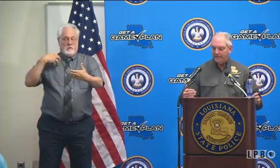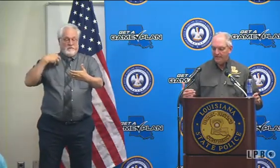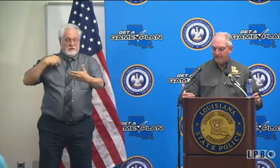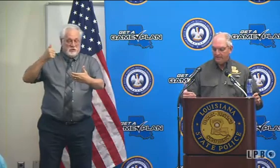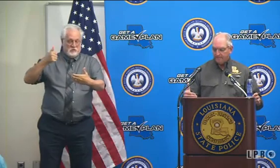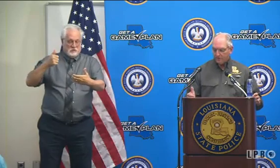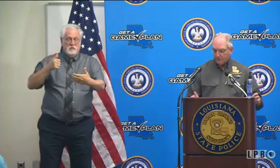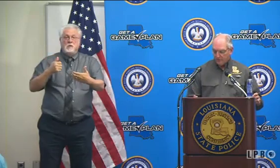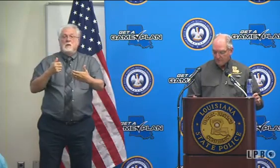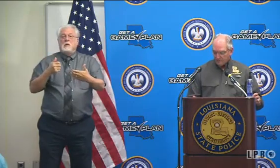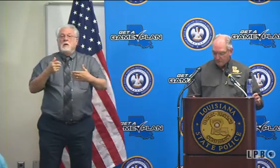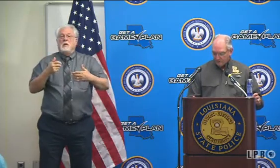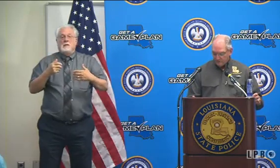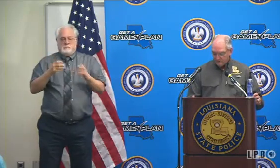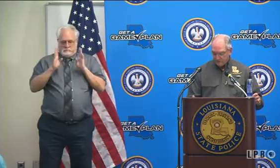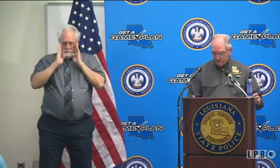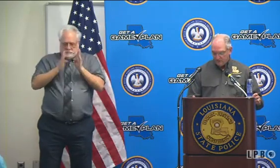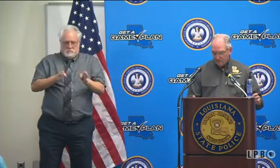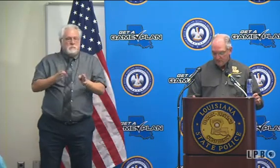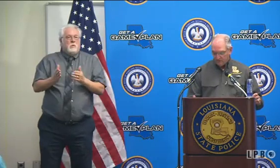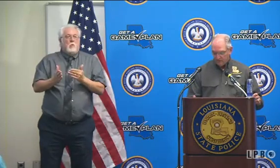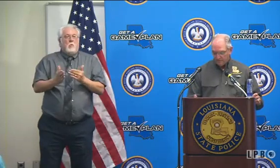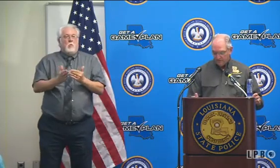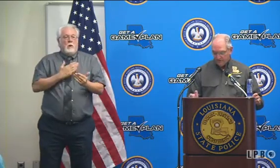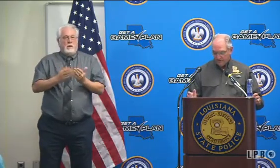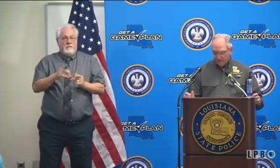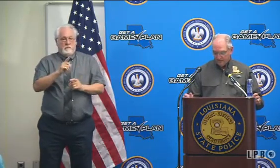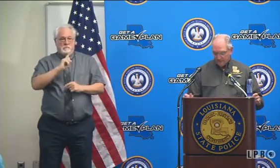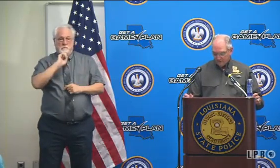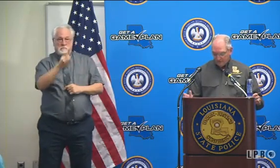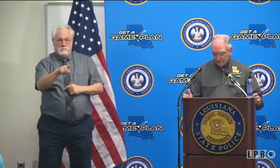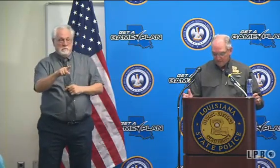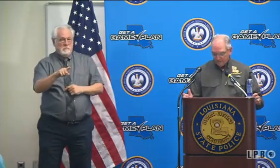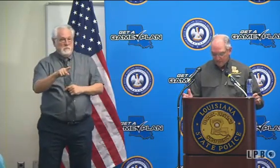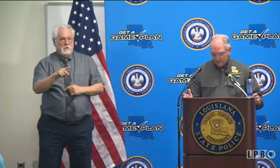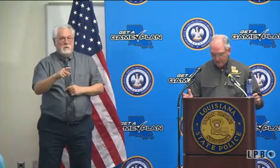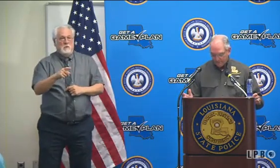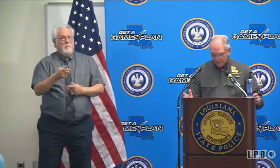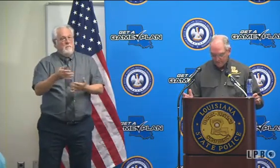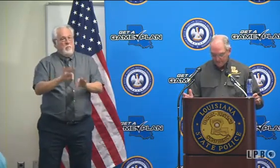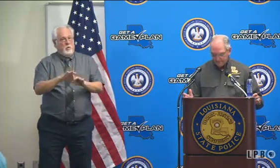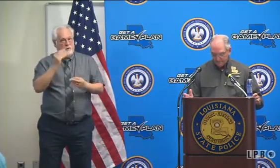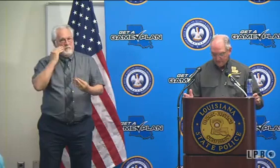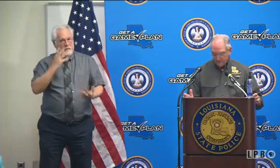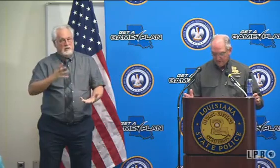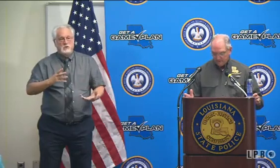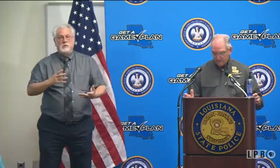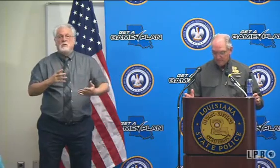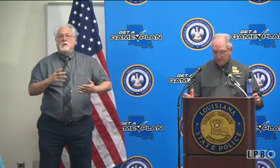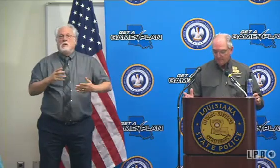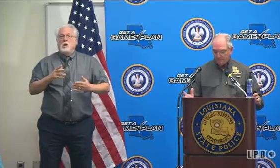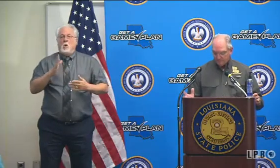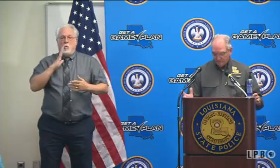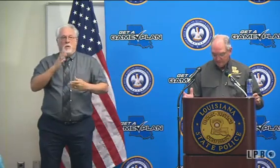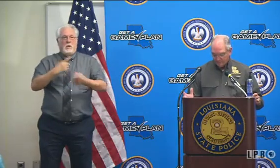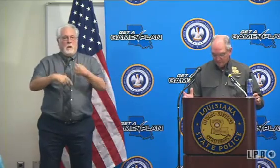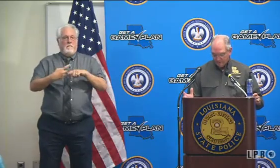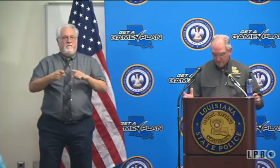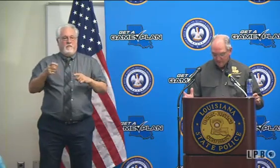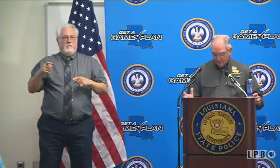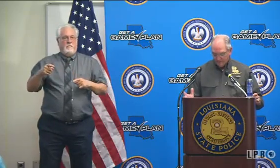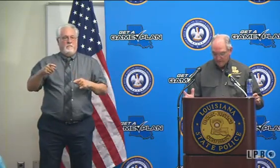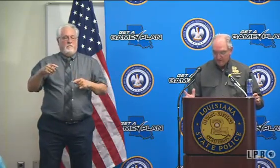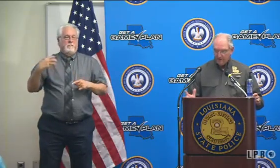and heed whatever directions that you are given. It's critically important information that's going to be coming from